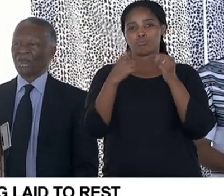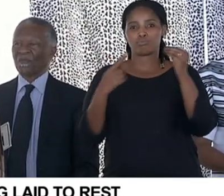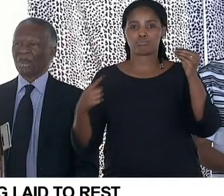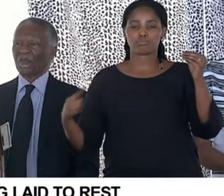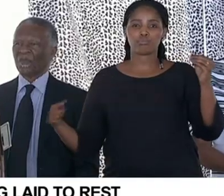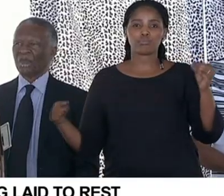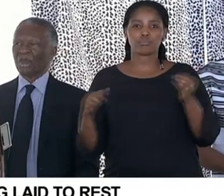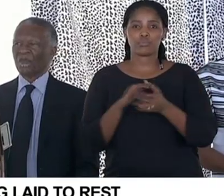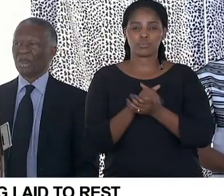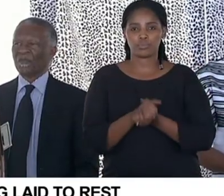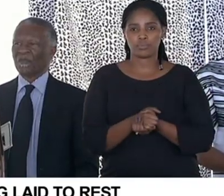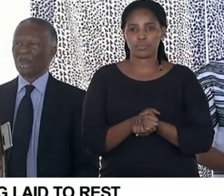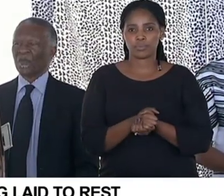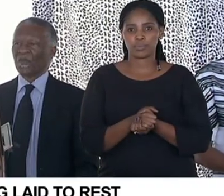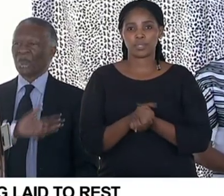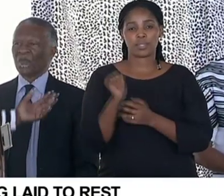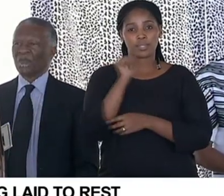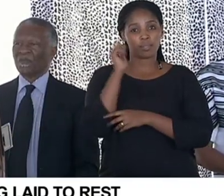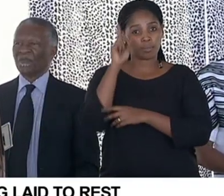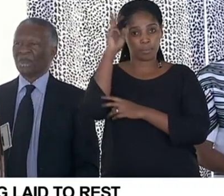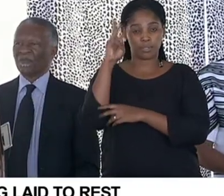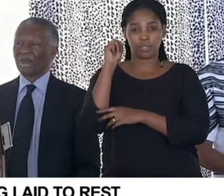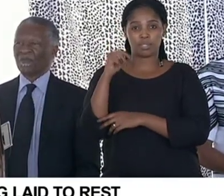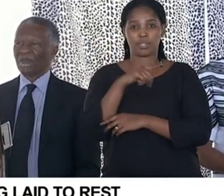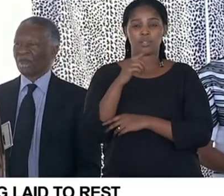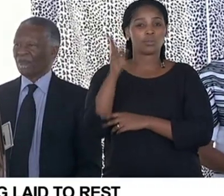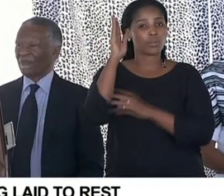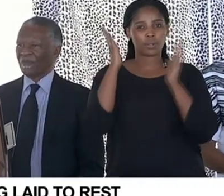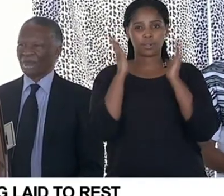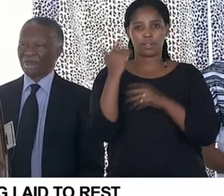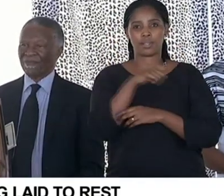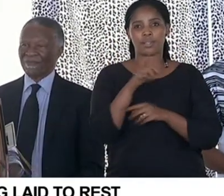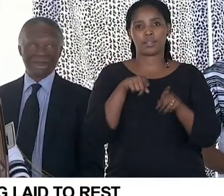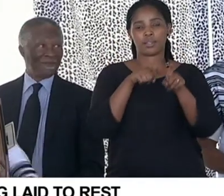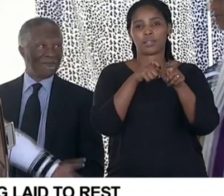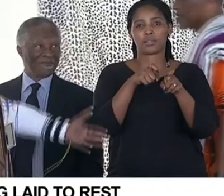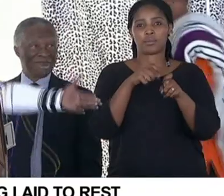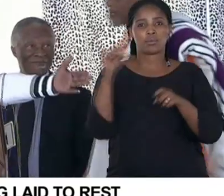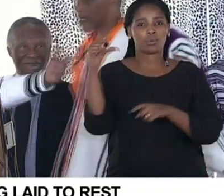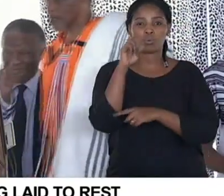breach of traditional protocol, a woman praise singer disallowed.